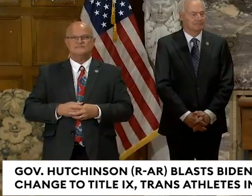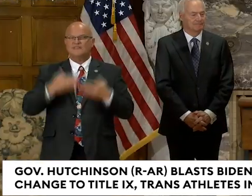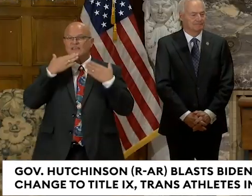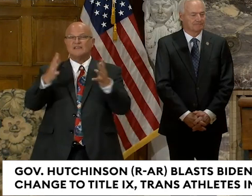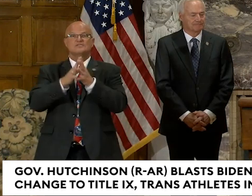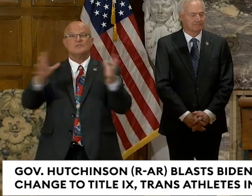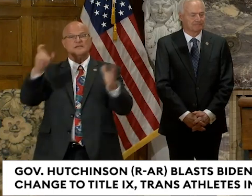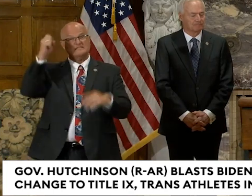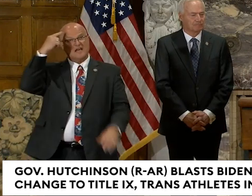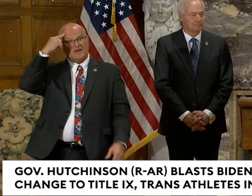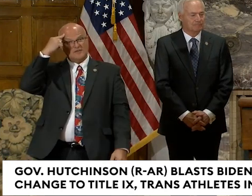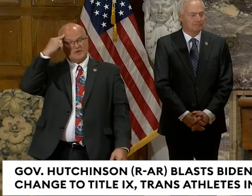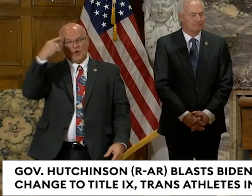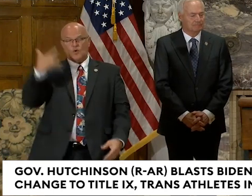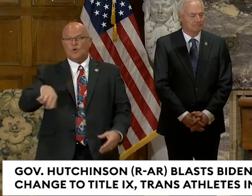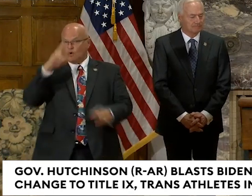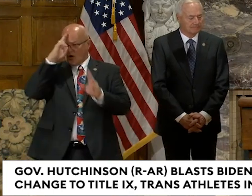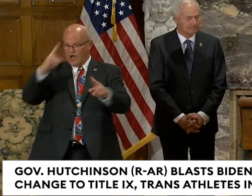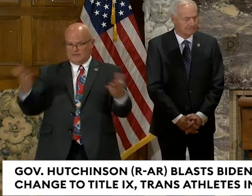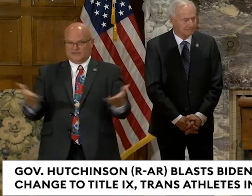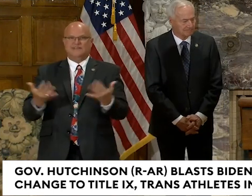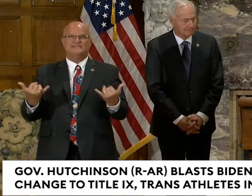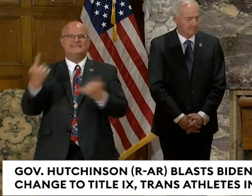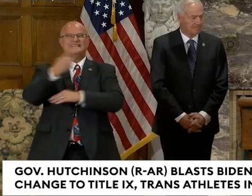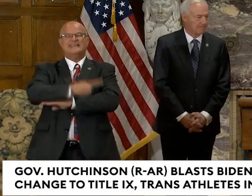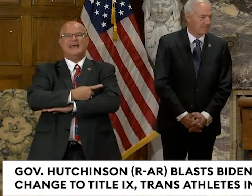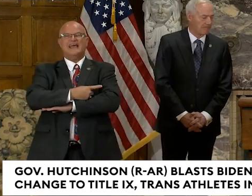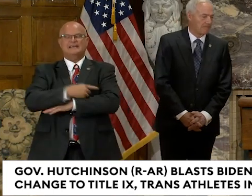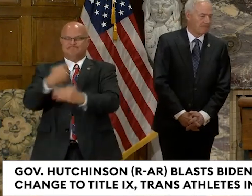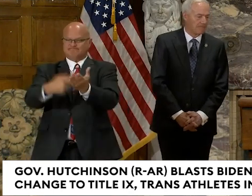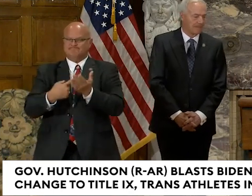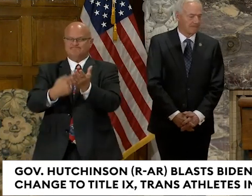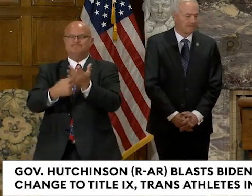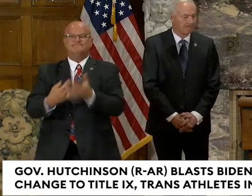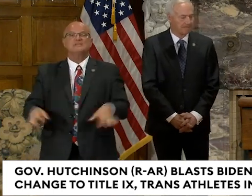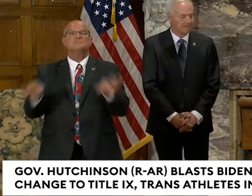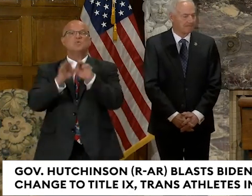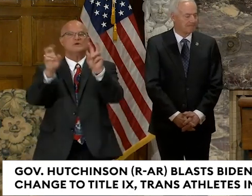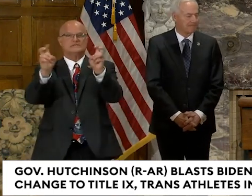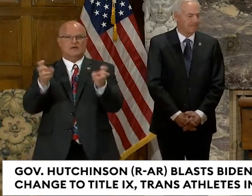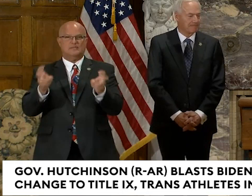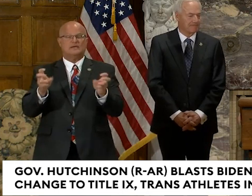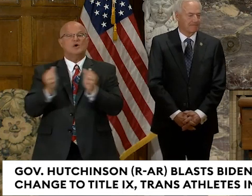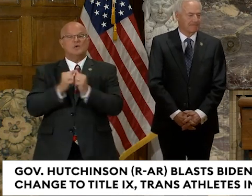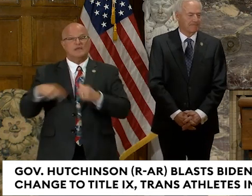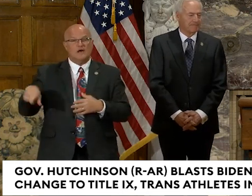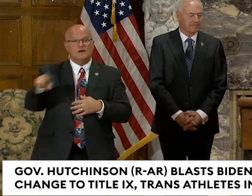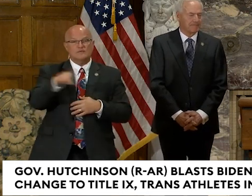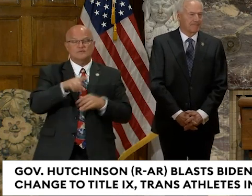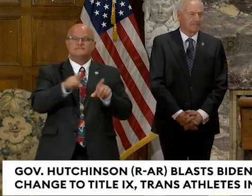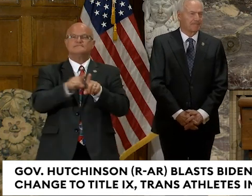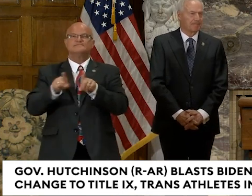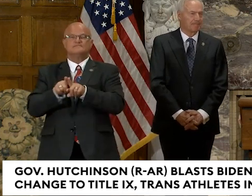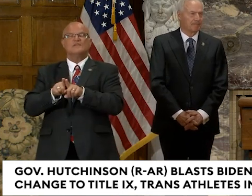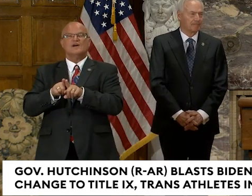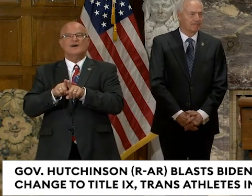Thank you so much, Governor, and what an honor it is to be here today and to discuss this important topic with you all, and